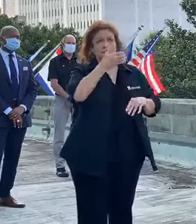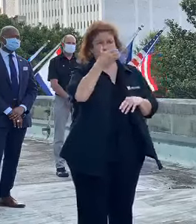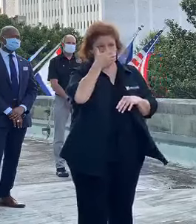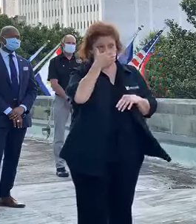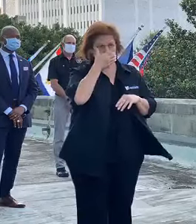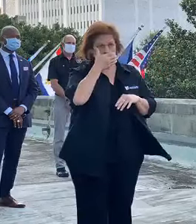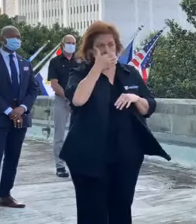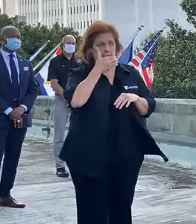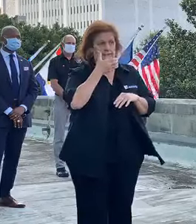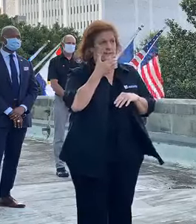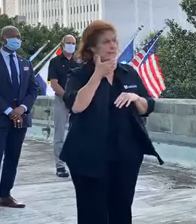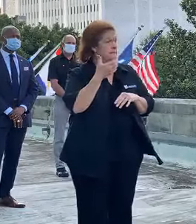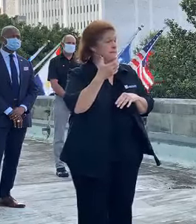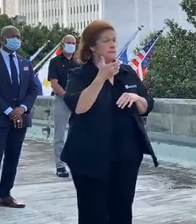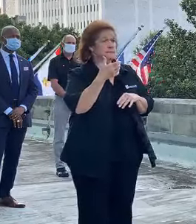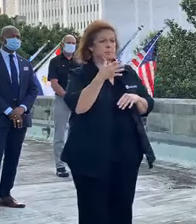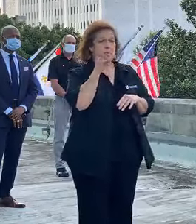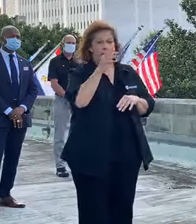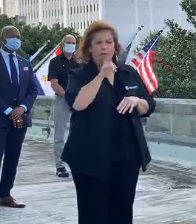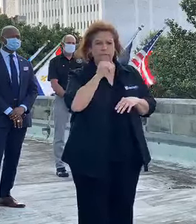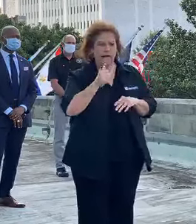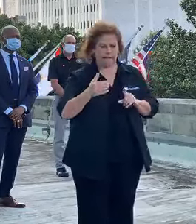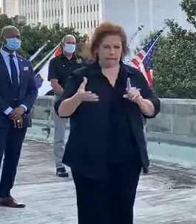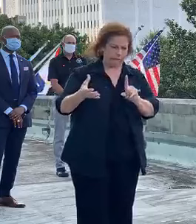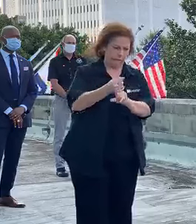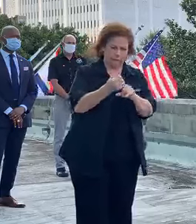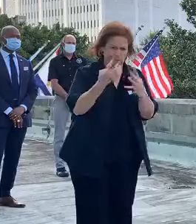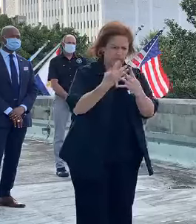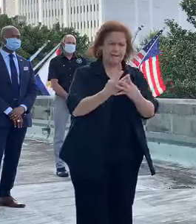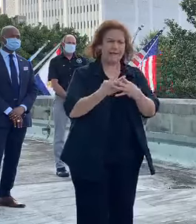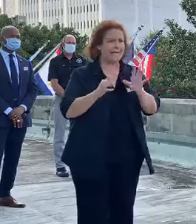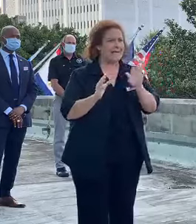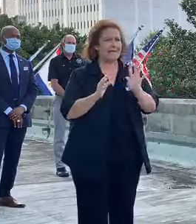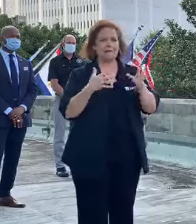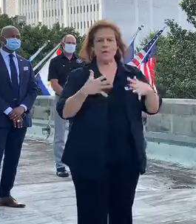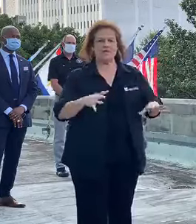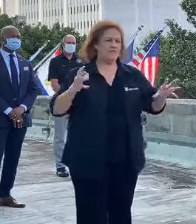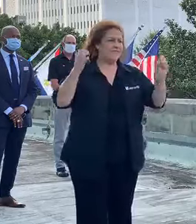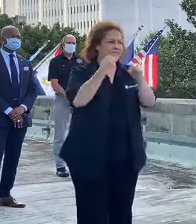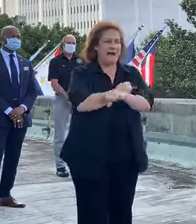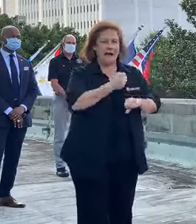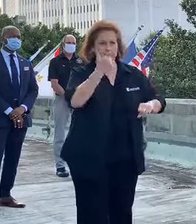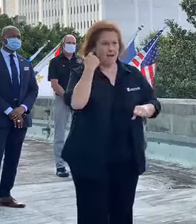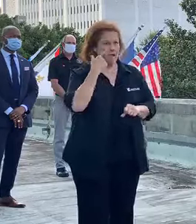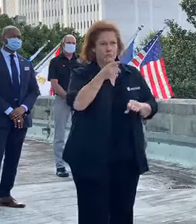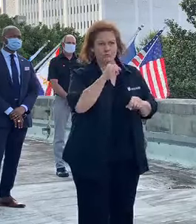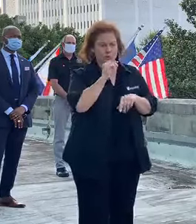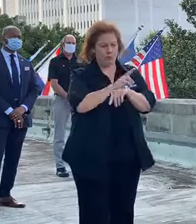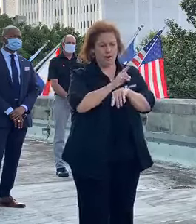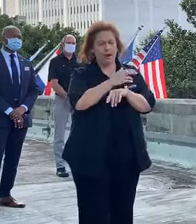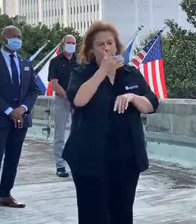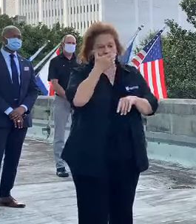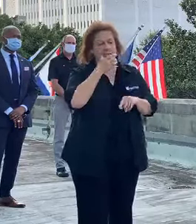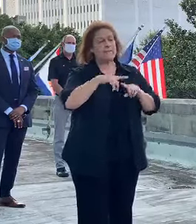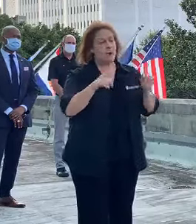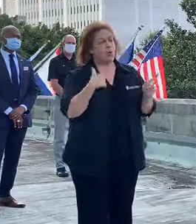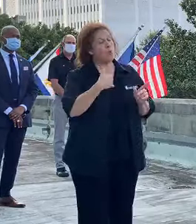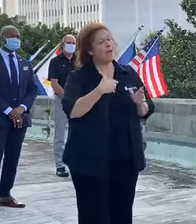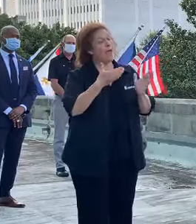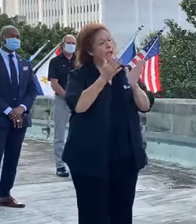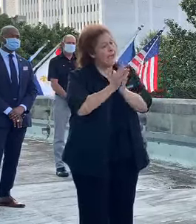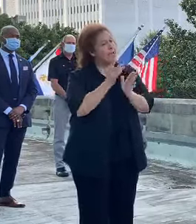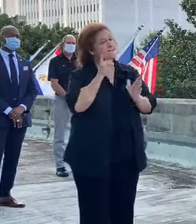mask. Now, no one's going to be arrested if you do not. We don't want any altercations because you're not. But we're asking for, again,